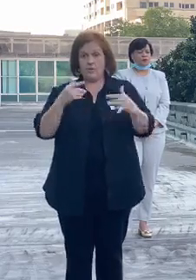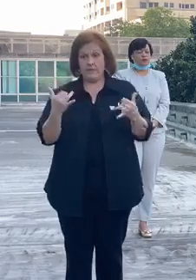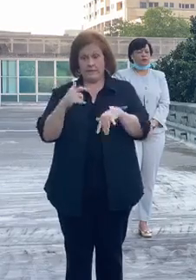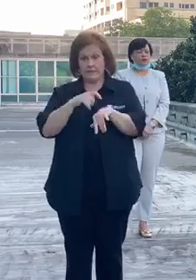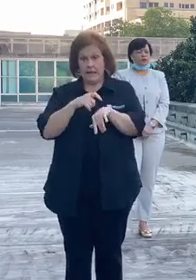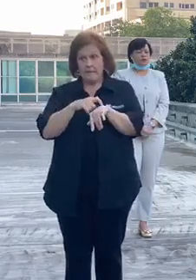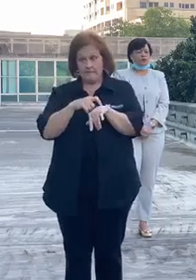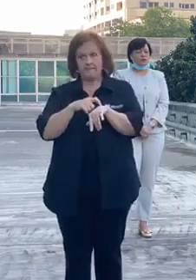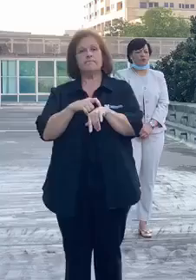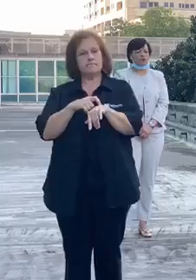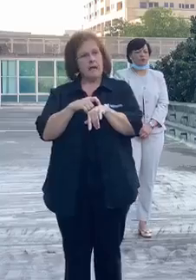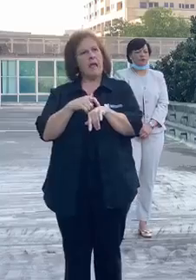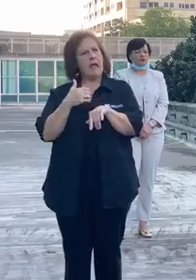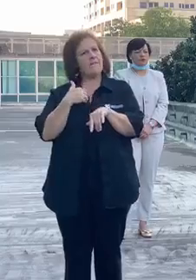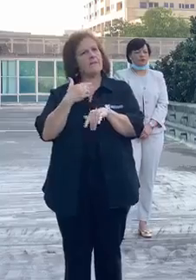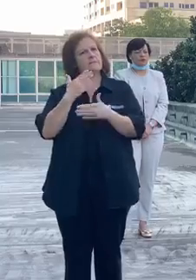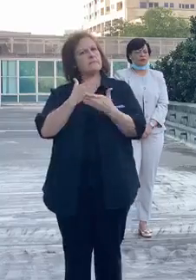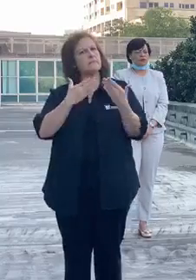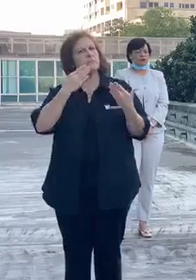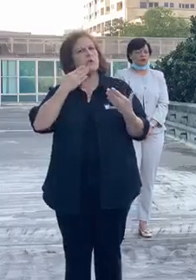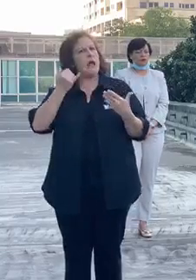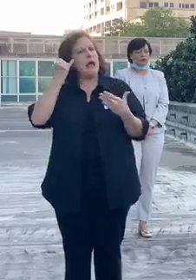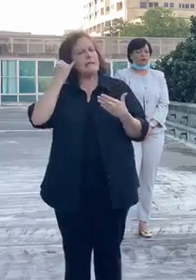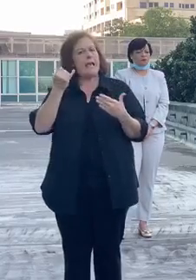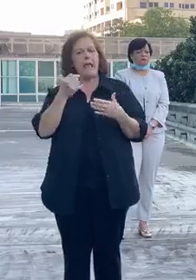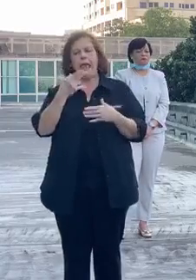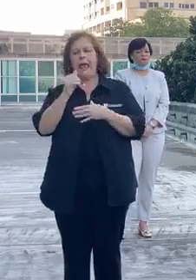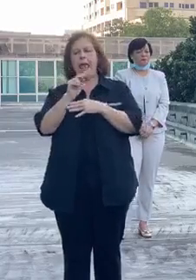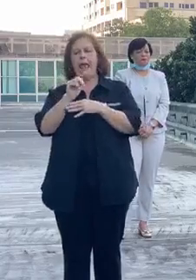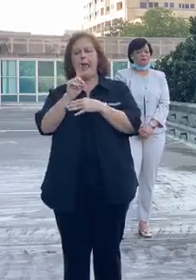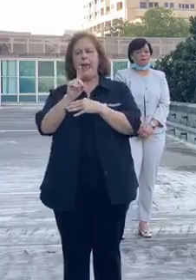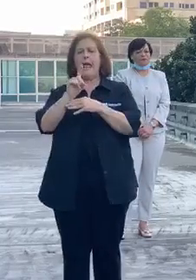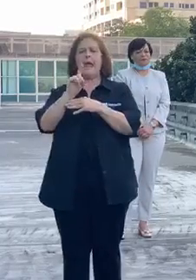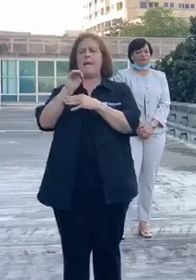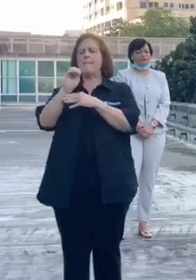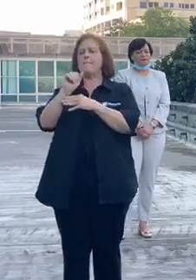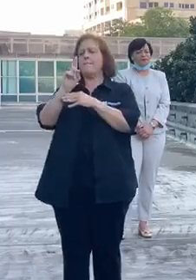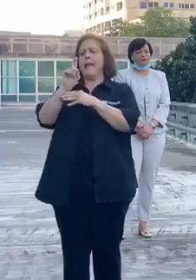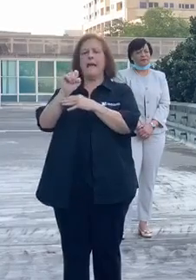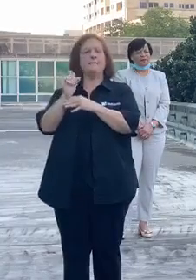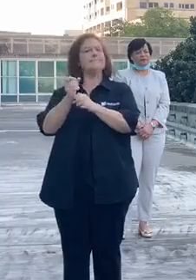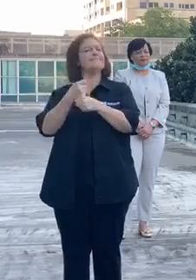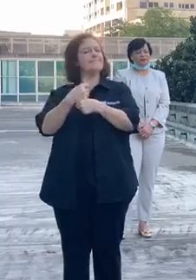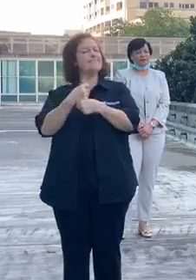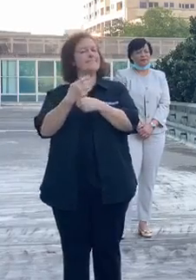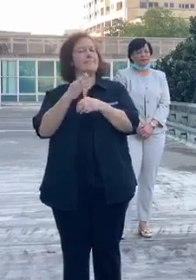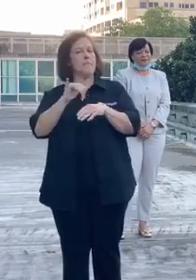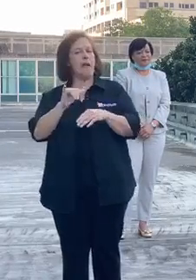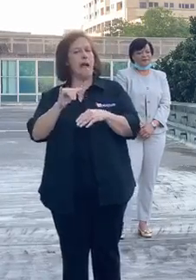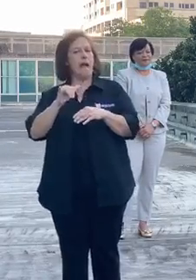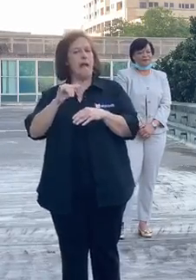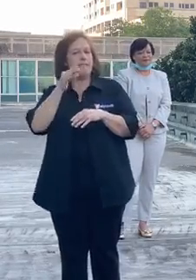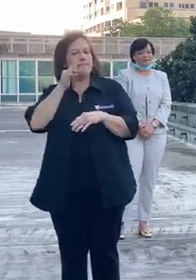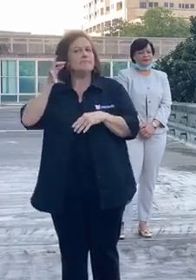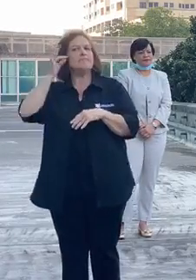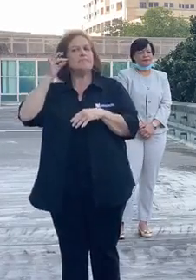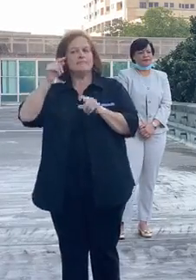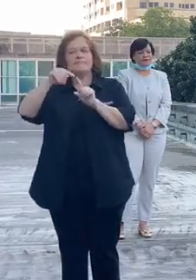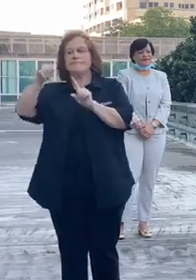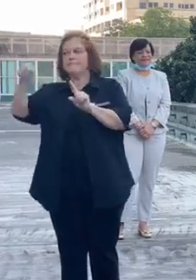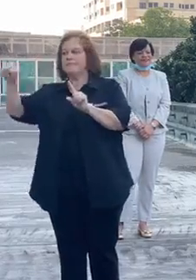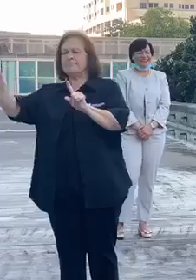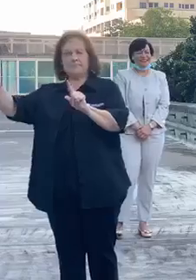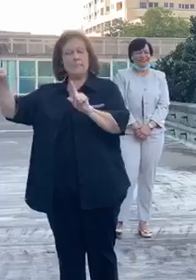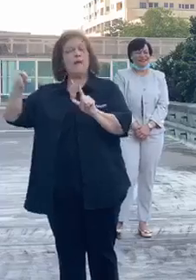time, there's going to be some really great options out there, handmade by our Mardi Gras Indians, artists, and other culture bearers. We really have the most